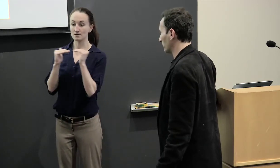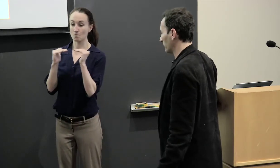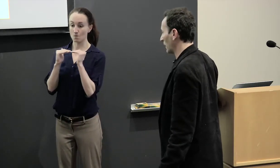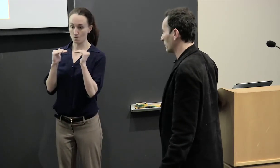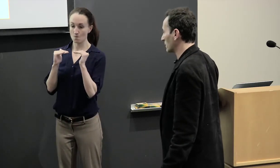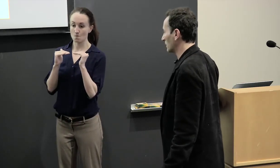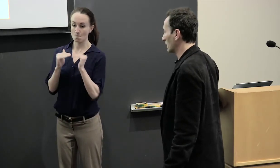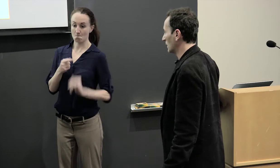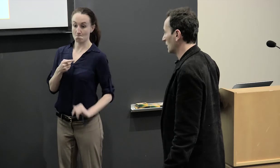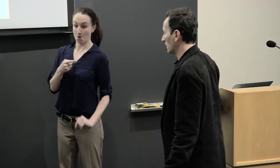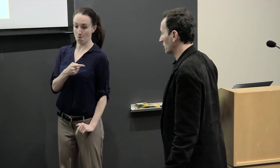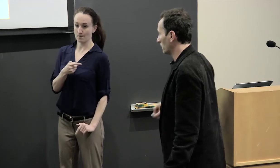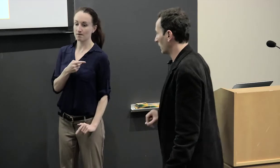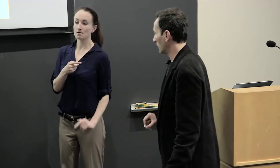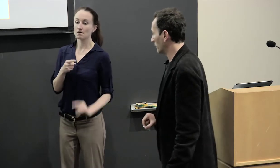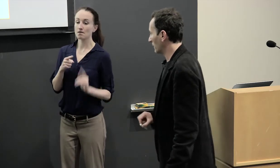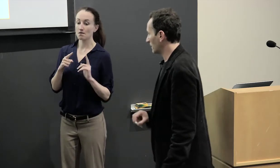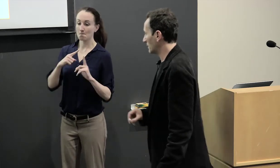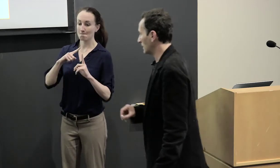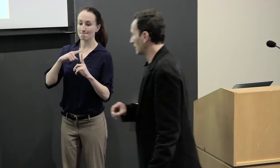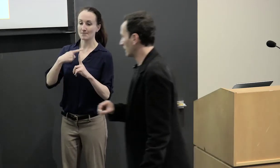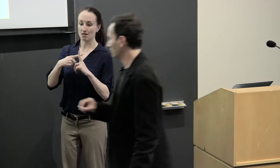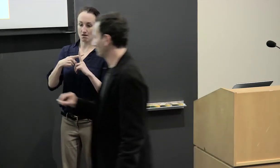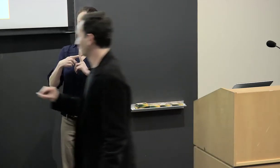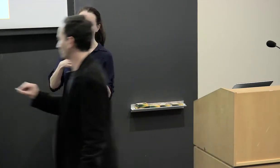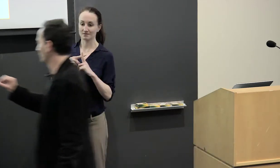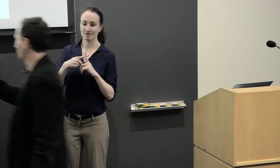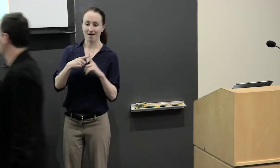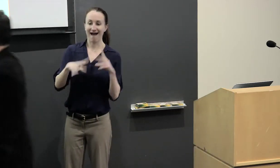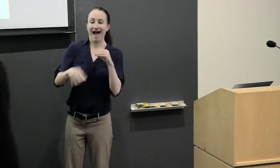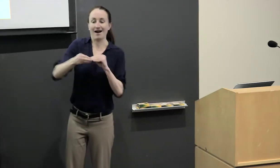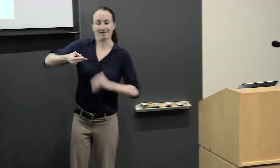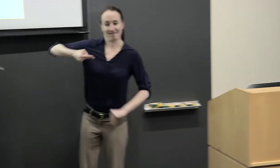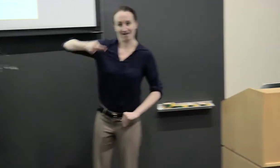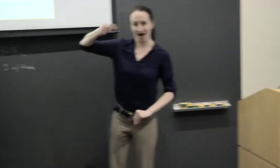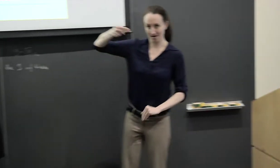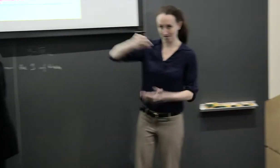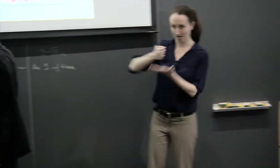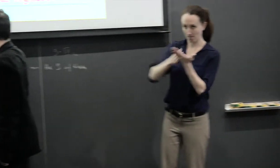in Paris by Valentina